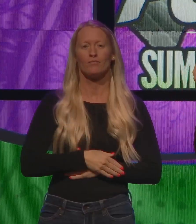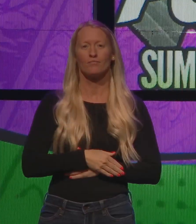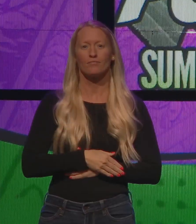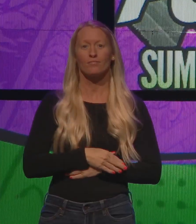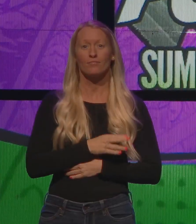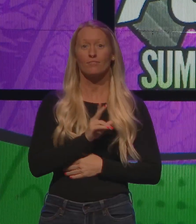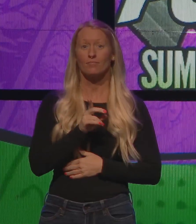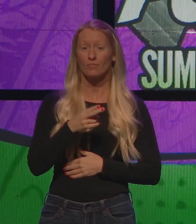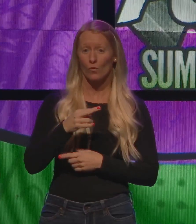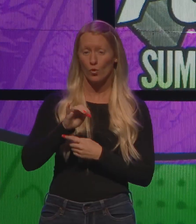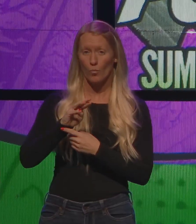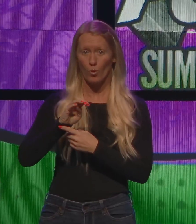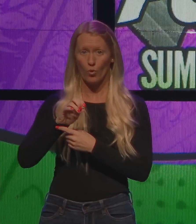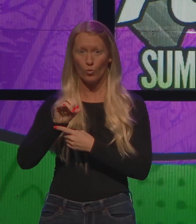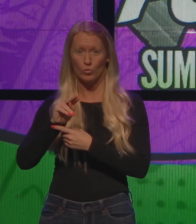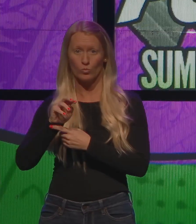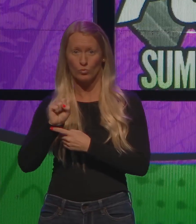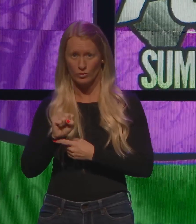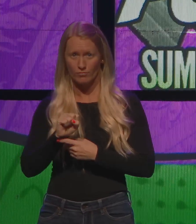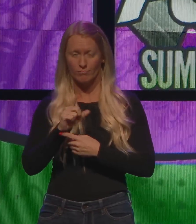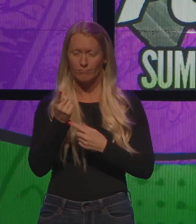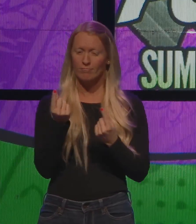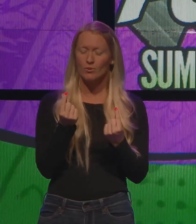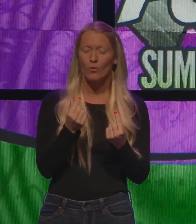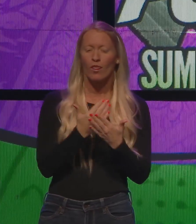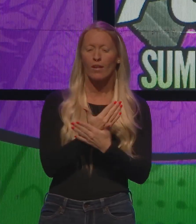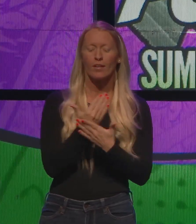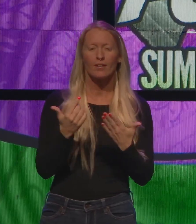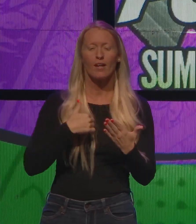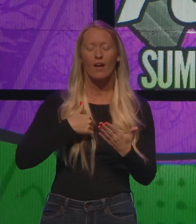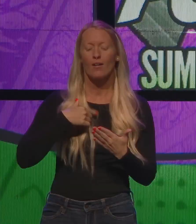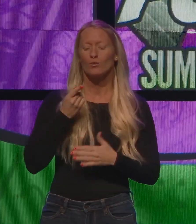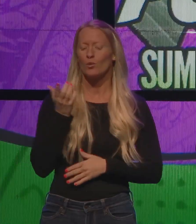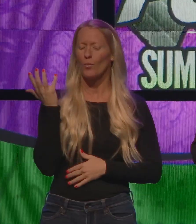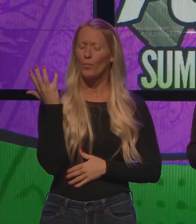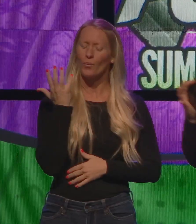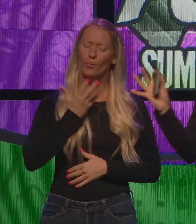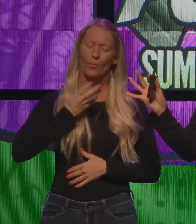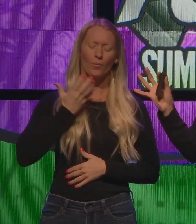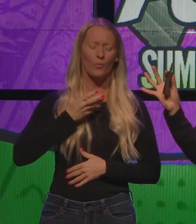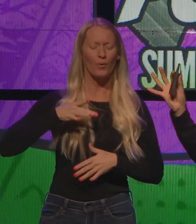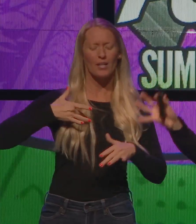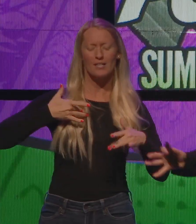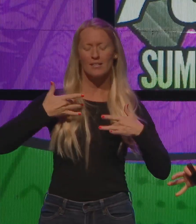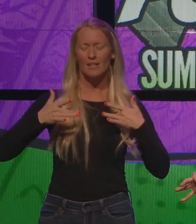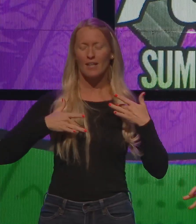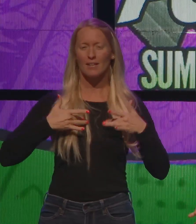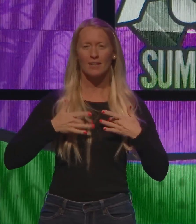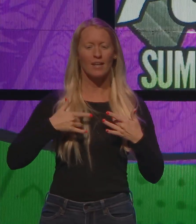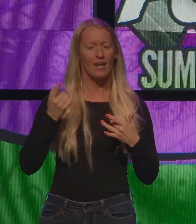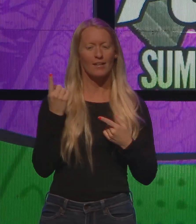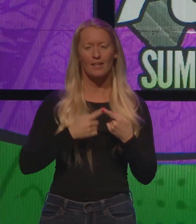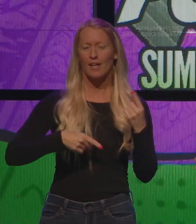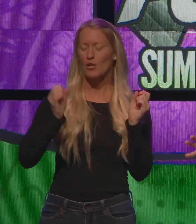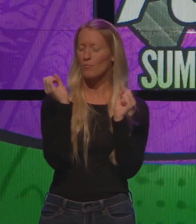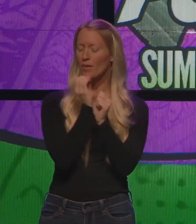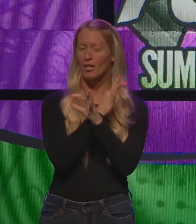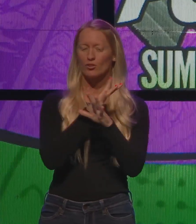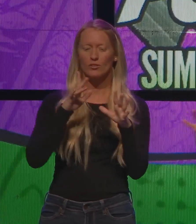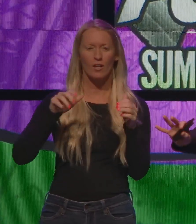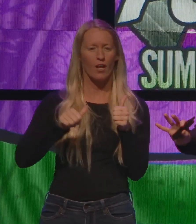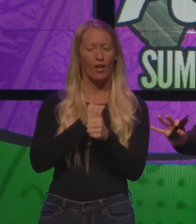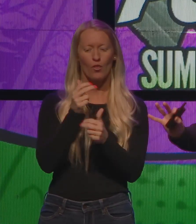was just smitten and so excited. And I couldn't imagine being anywhere else. I couldn't